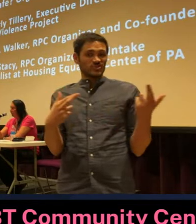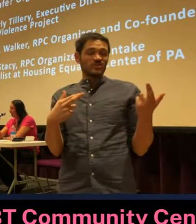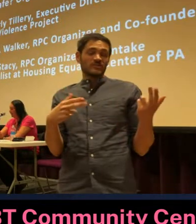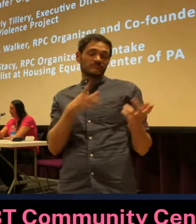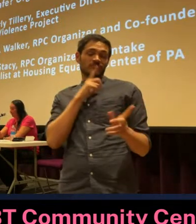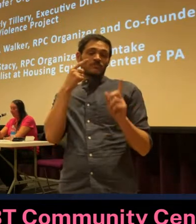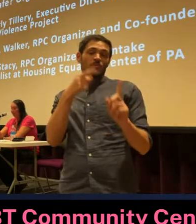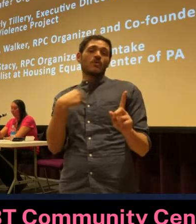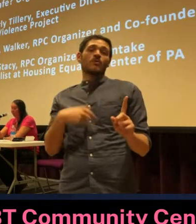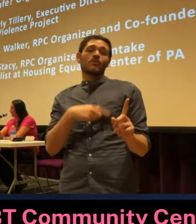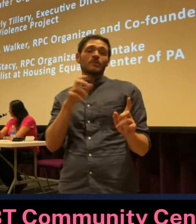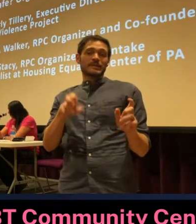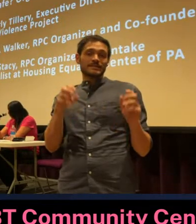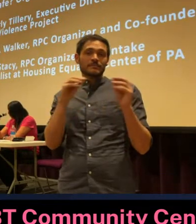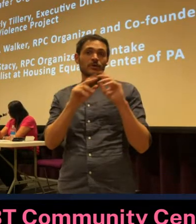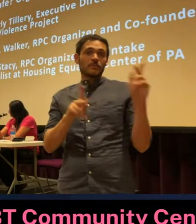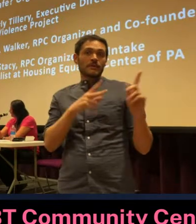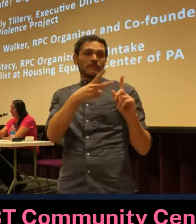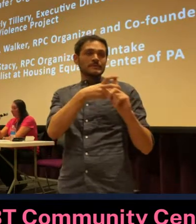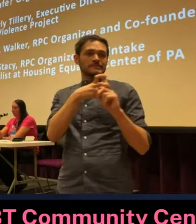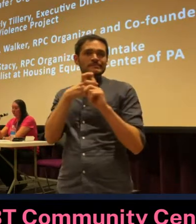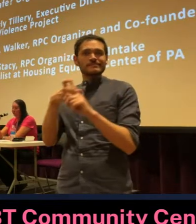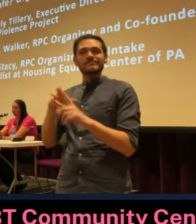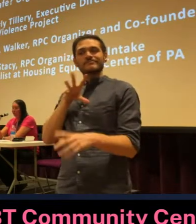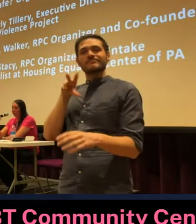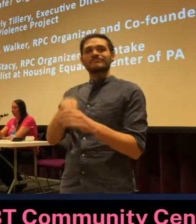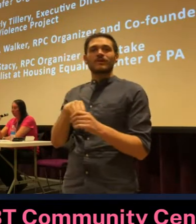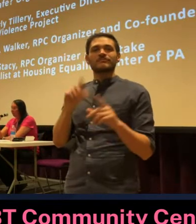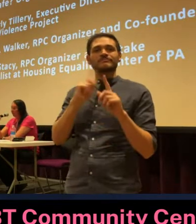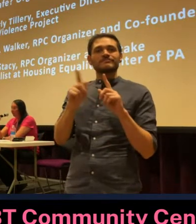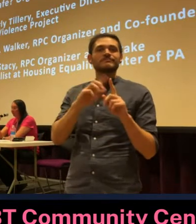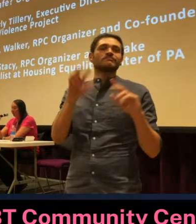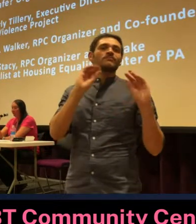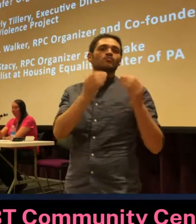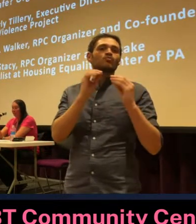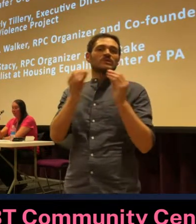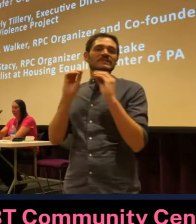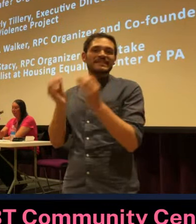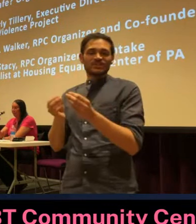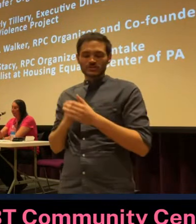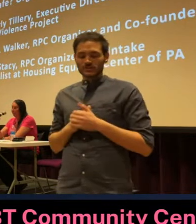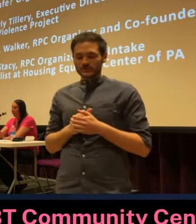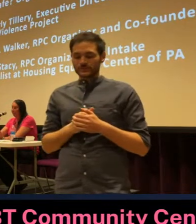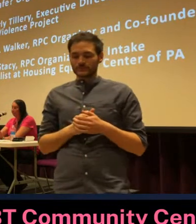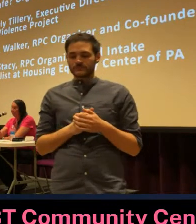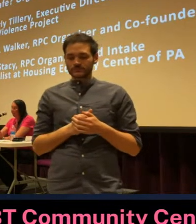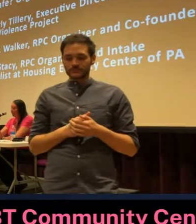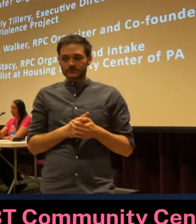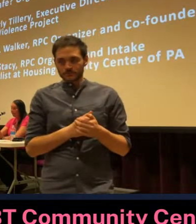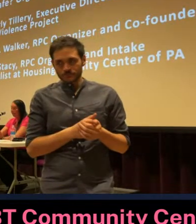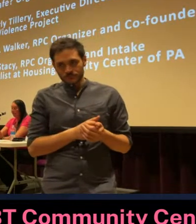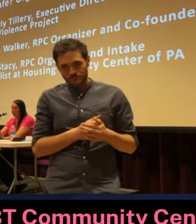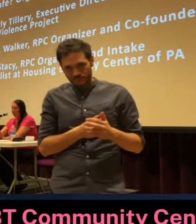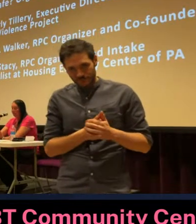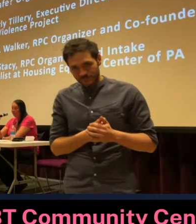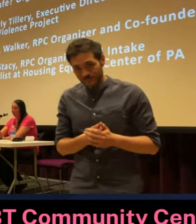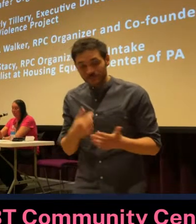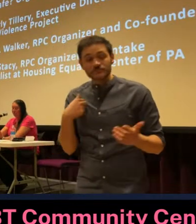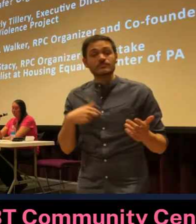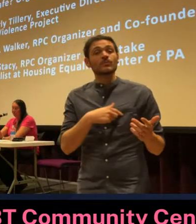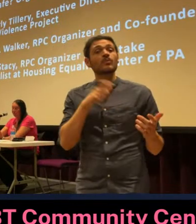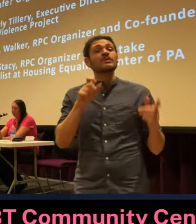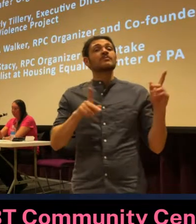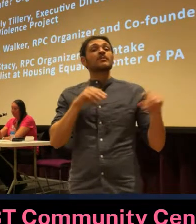need people in ACT UP, we need people in Beverly's organization, we need people in mine, in Reclaim